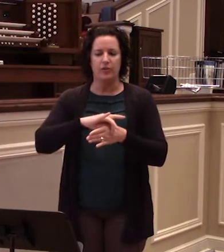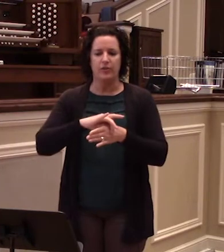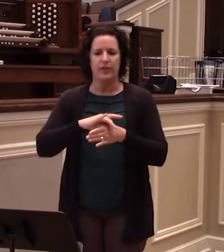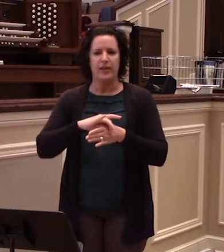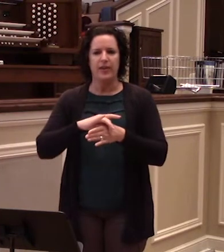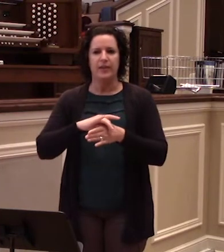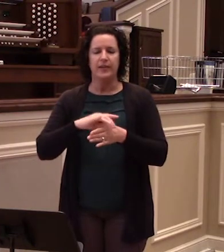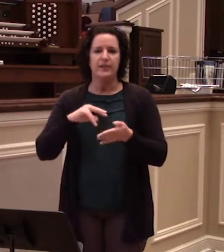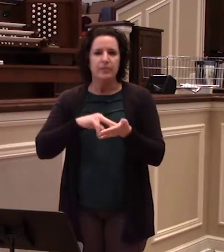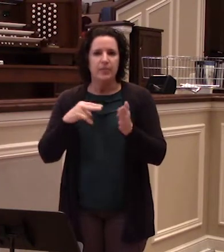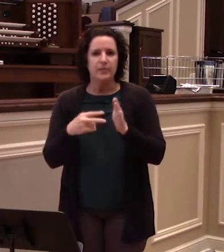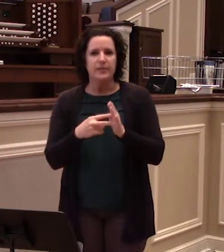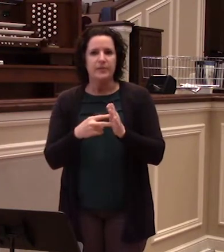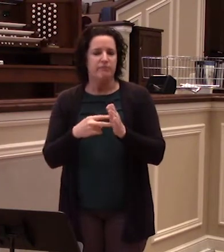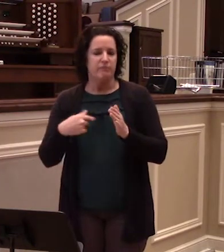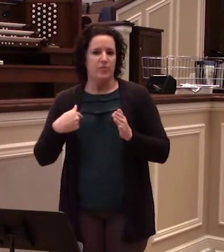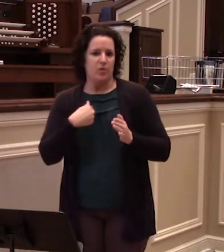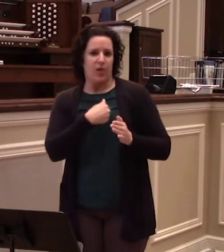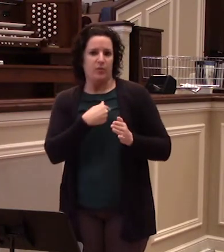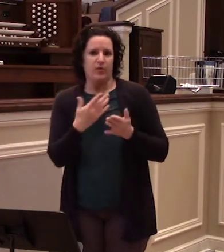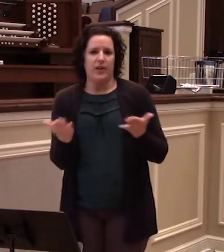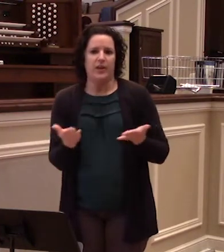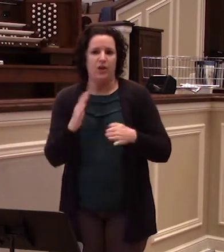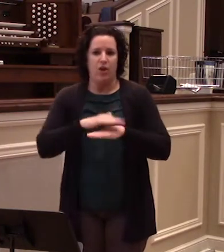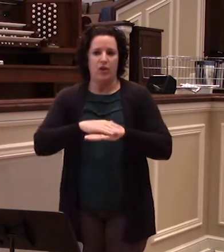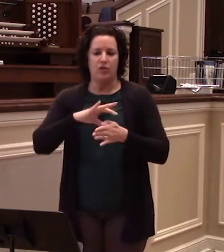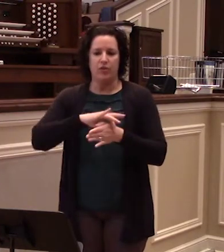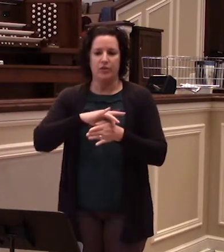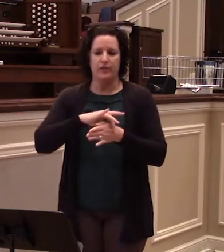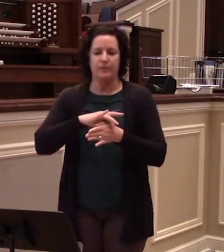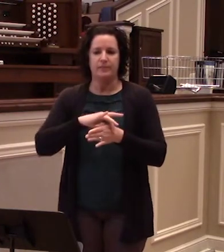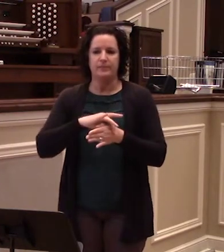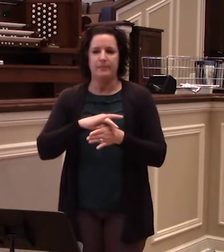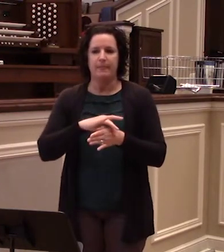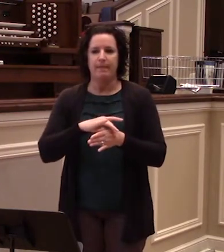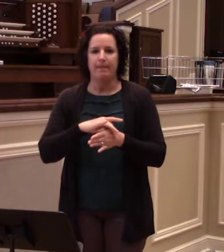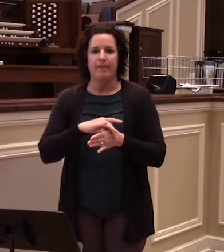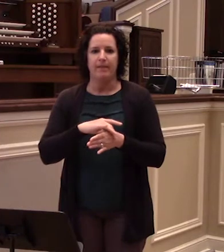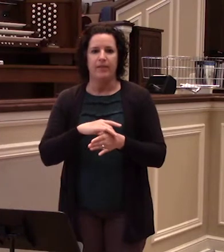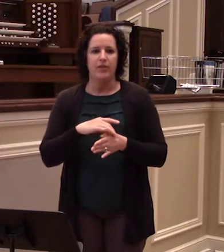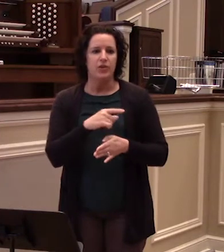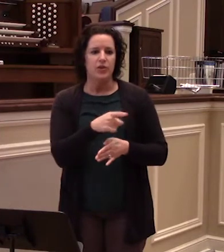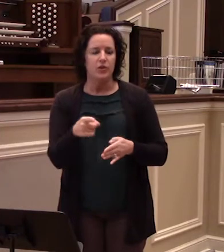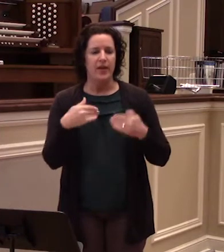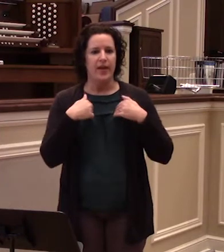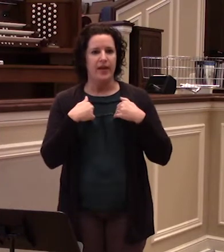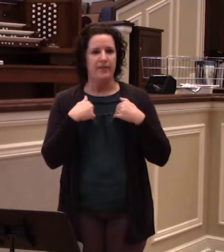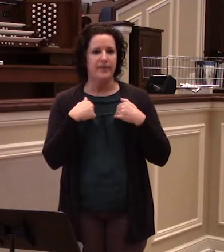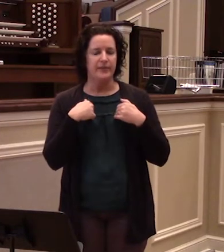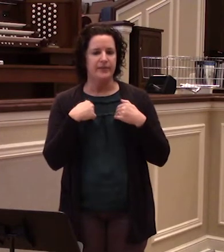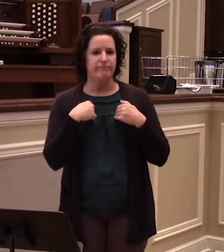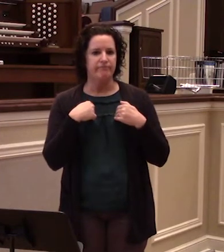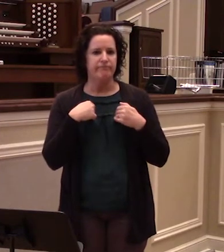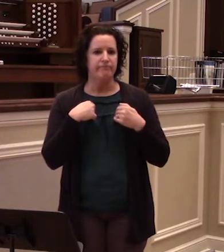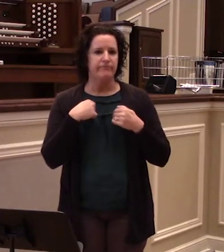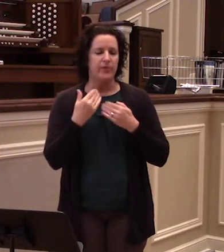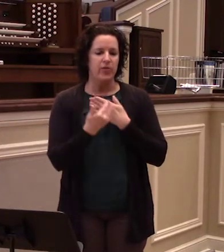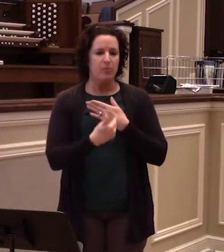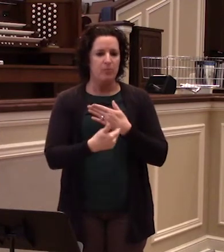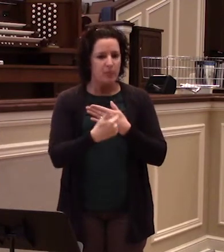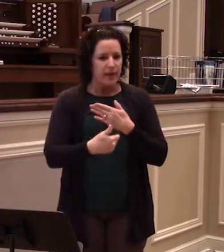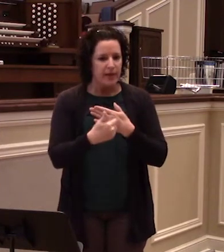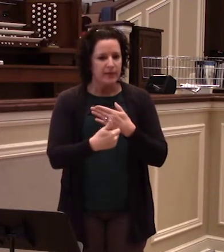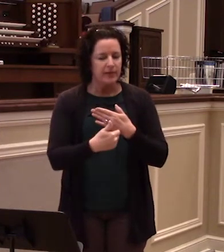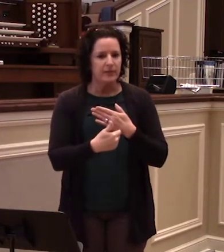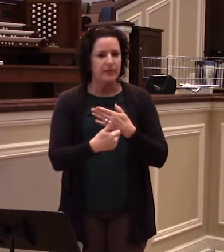to live. What you have in this little cup, what you have with this little wafer of bread, is the explanation of